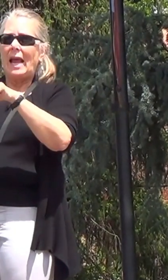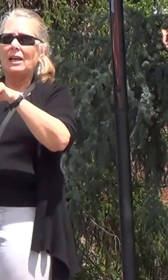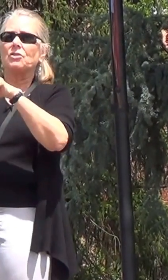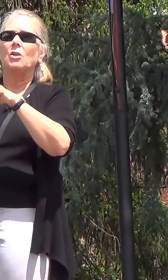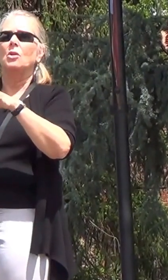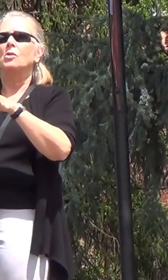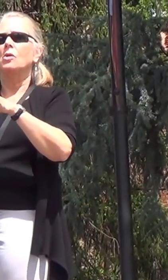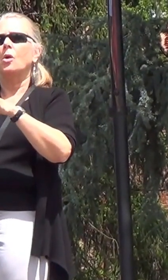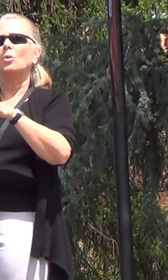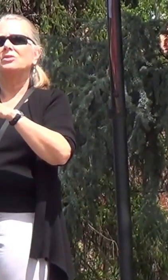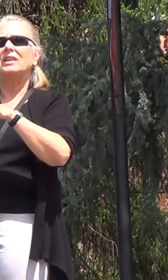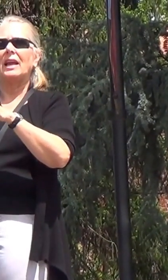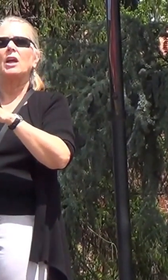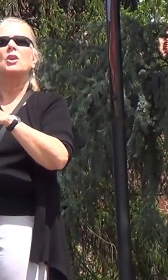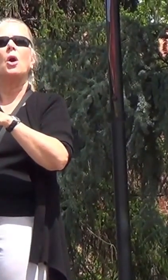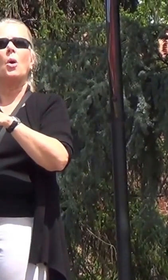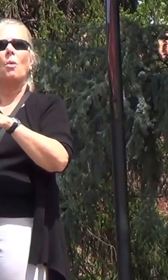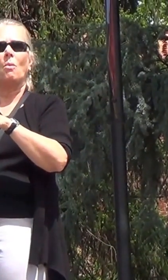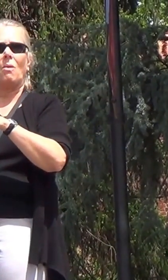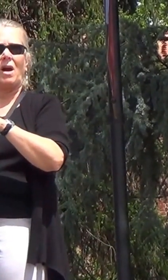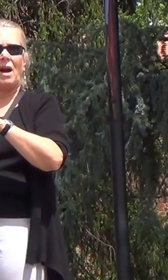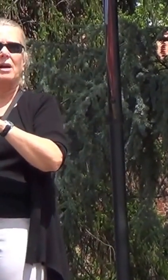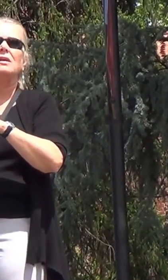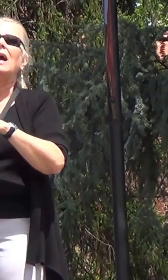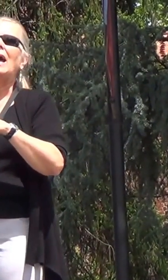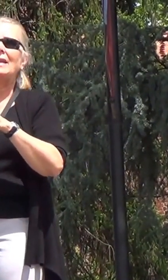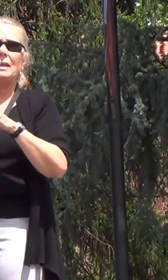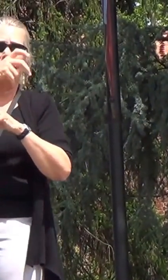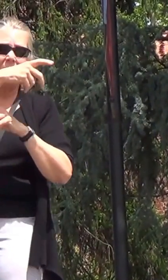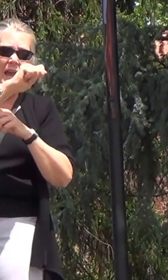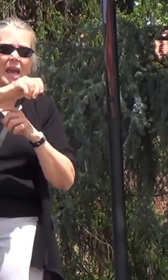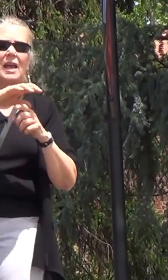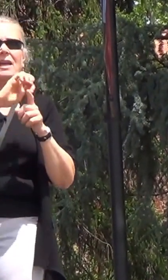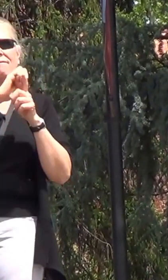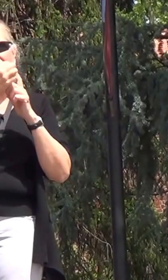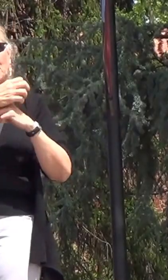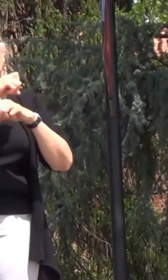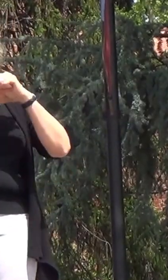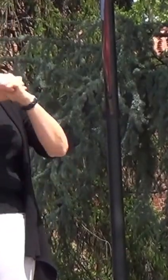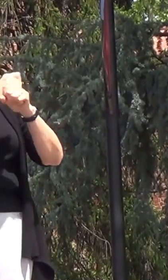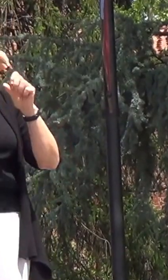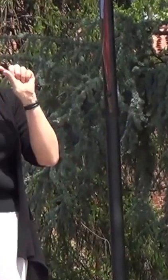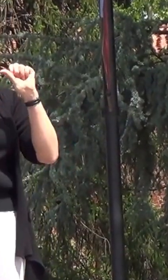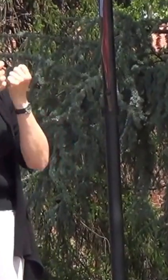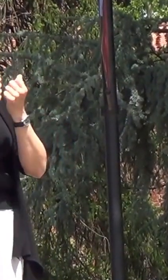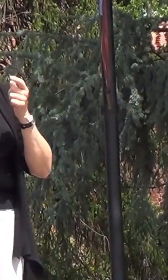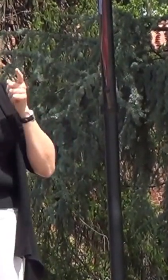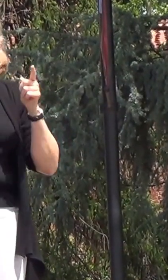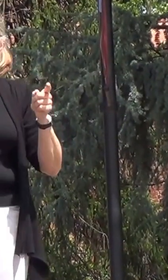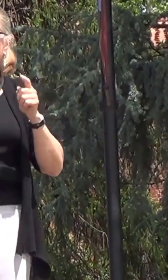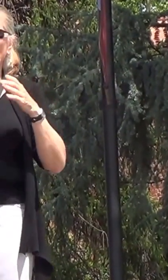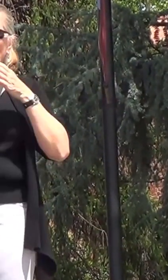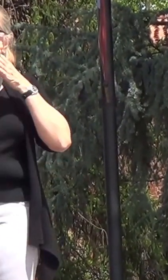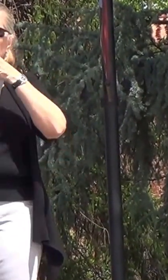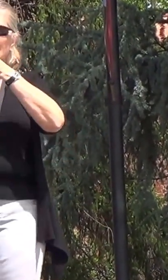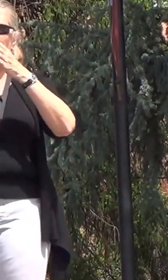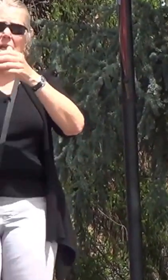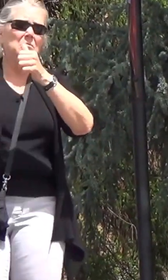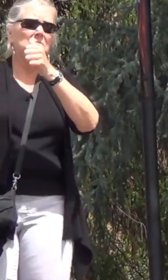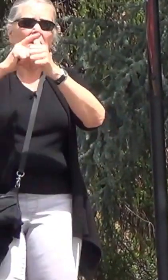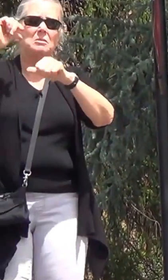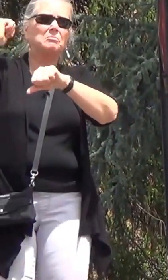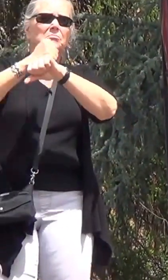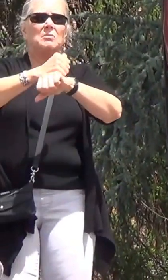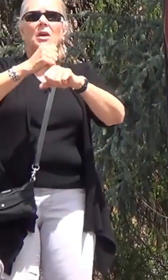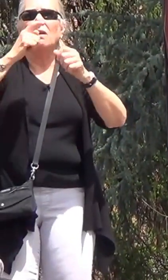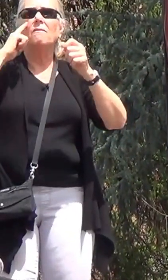and Atmospheric Administration, NOAA, and the EPA, Environmental Protection Agency, that are leading the way in climate and